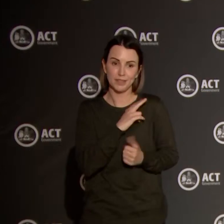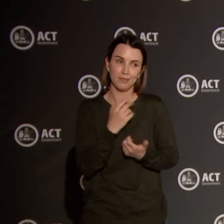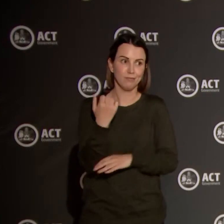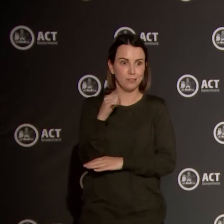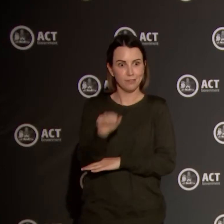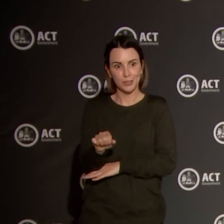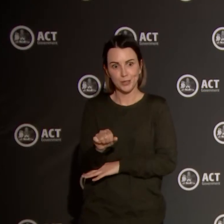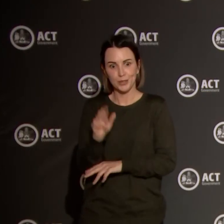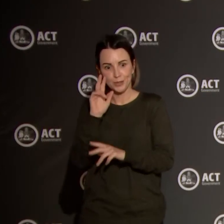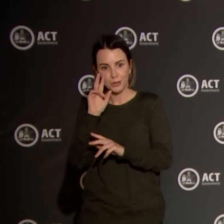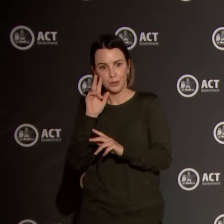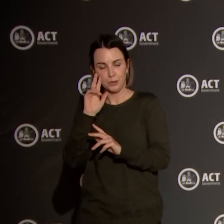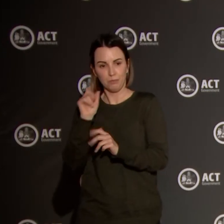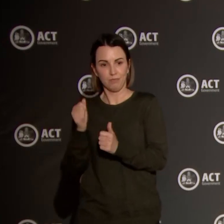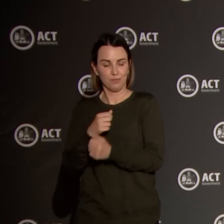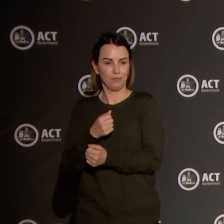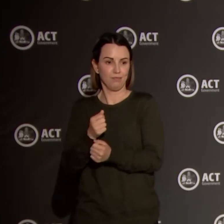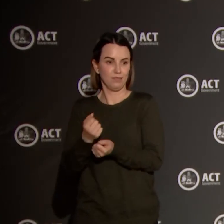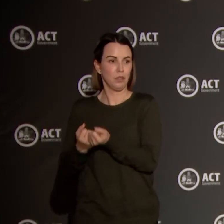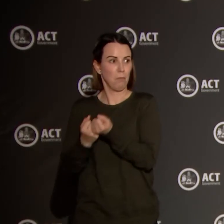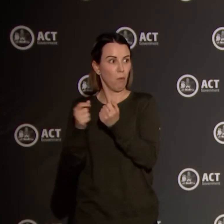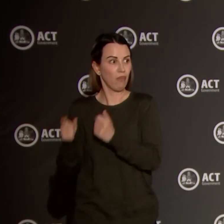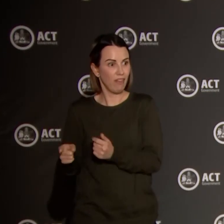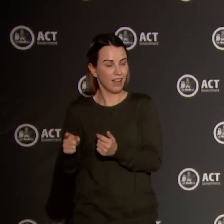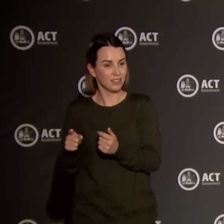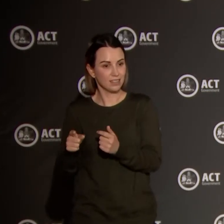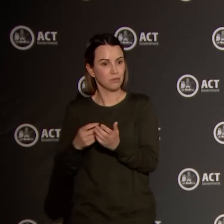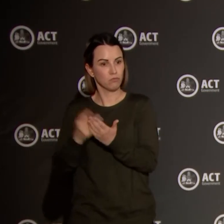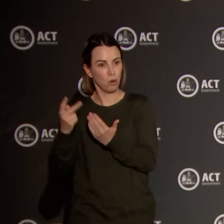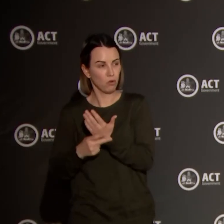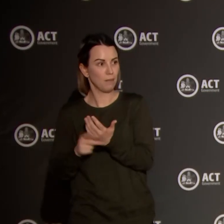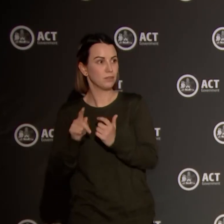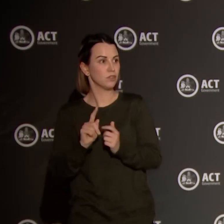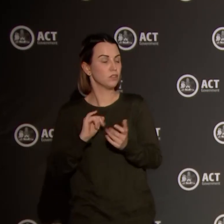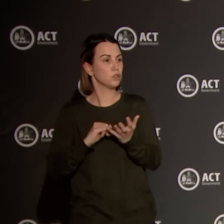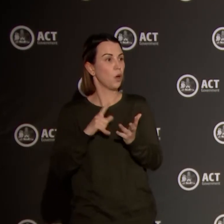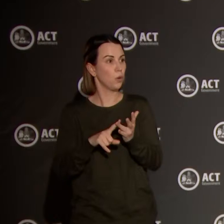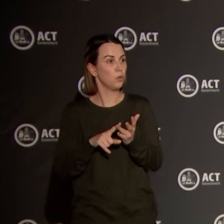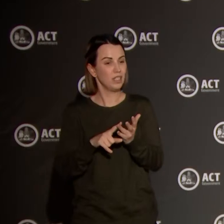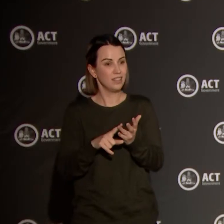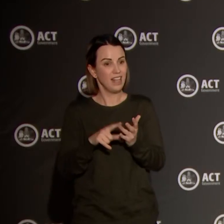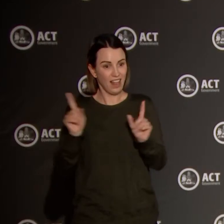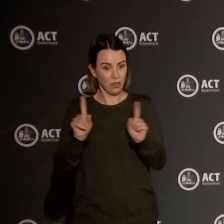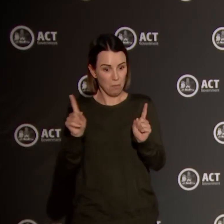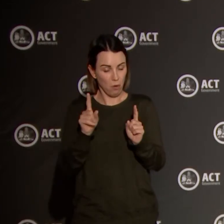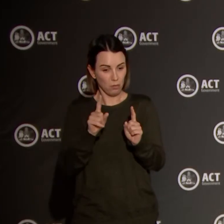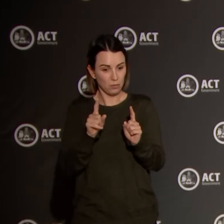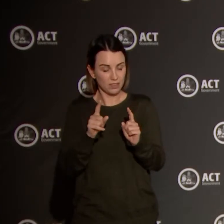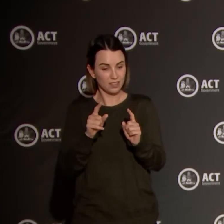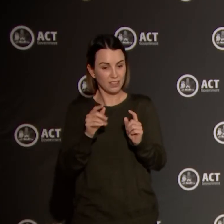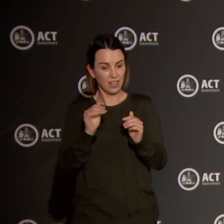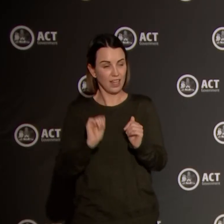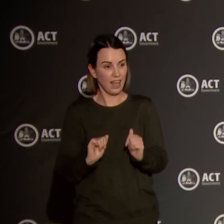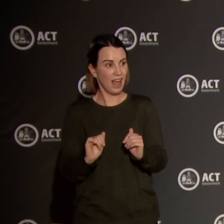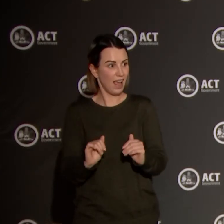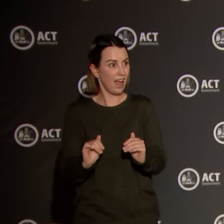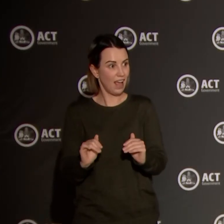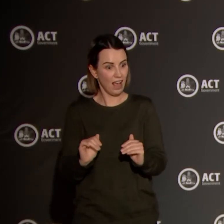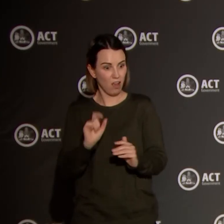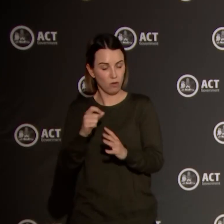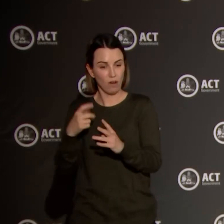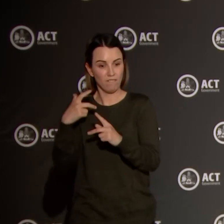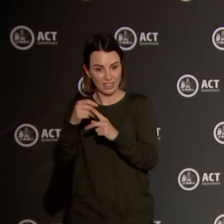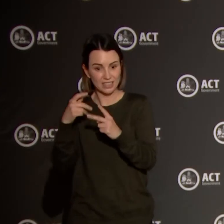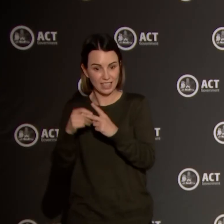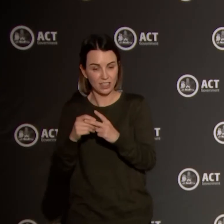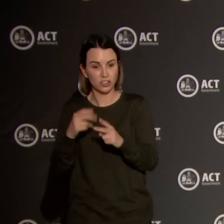that the rates of vaccination for people in the disability community in the ACT continue to be below the broader community, while they're well